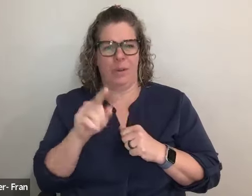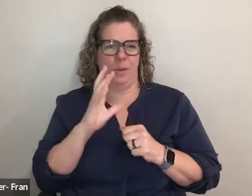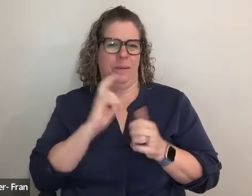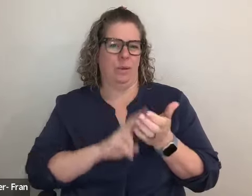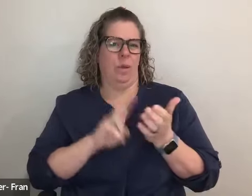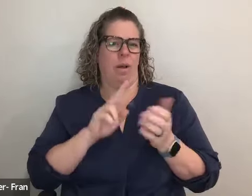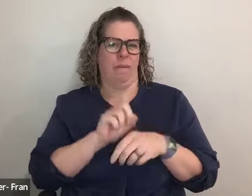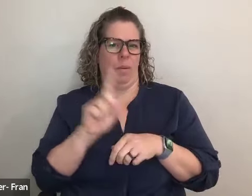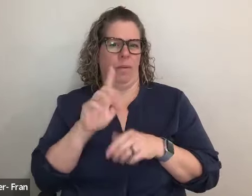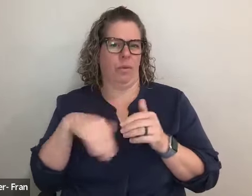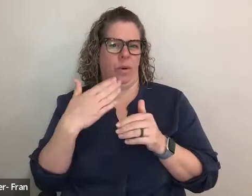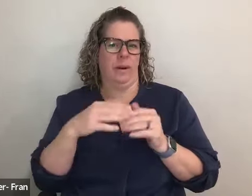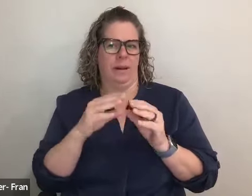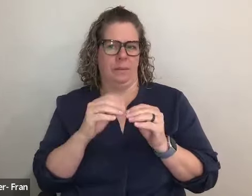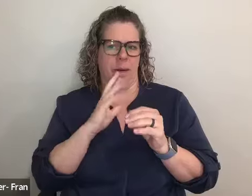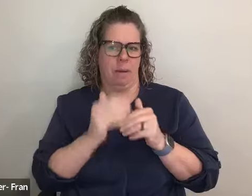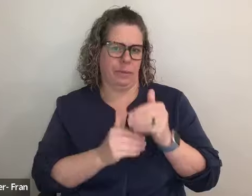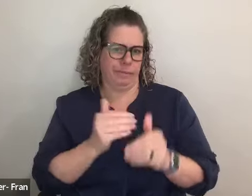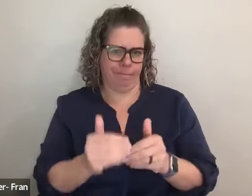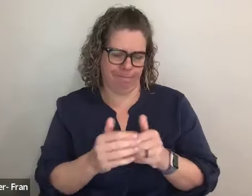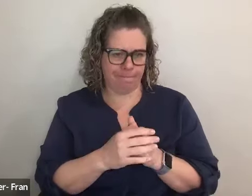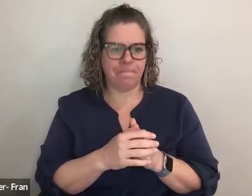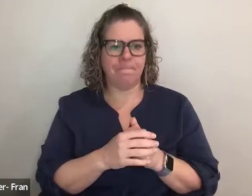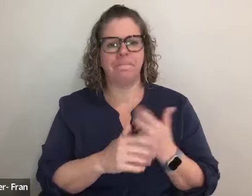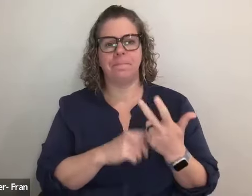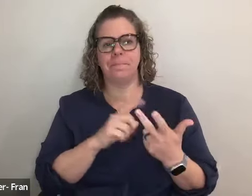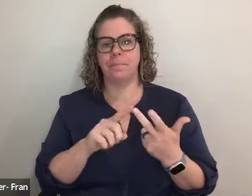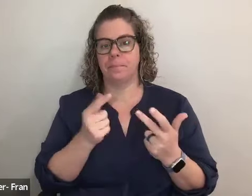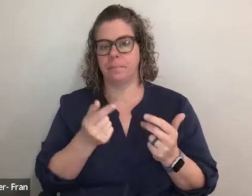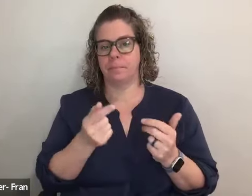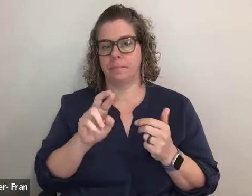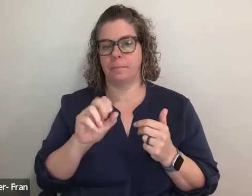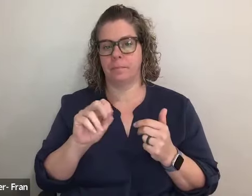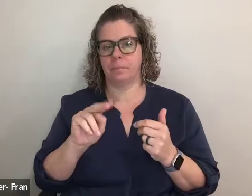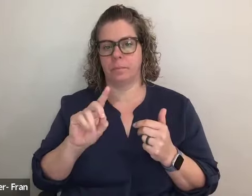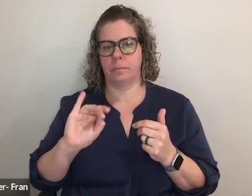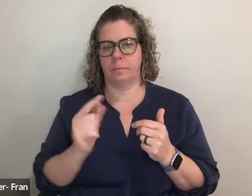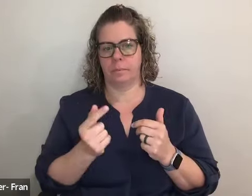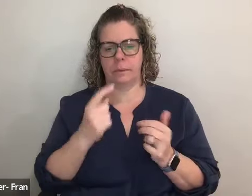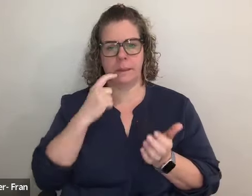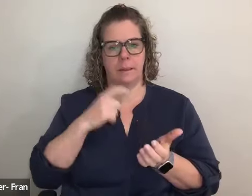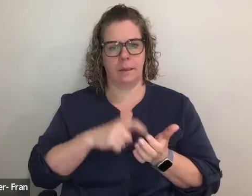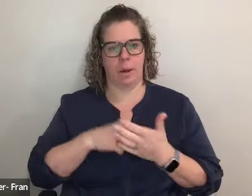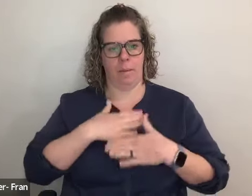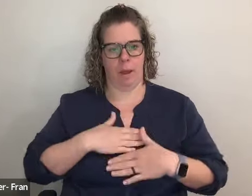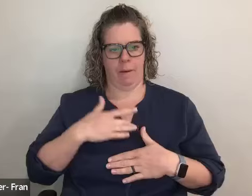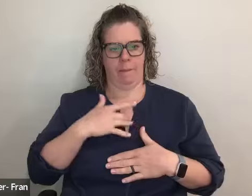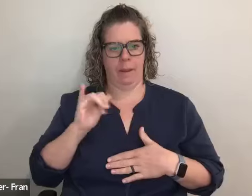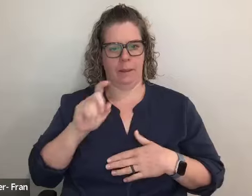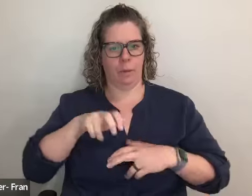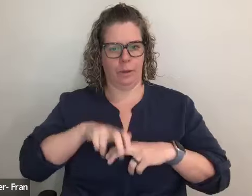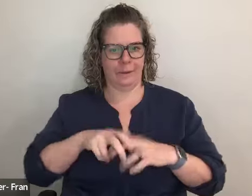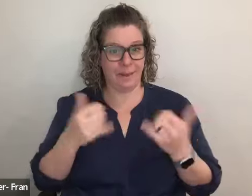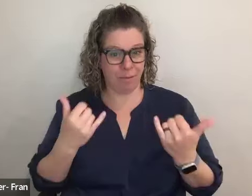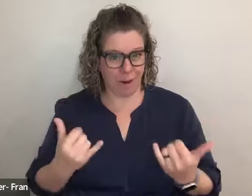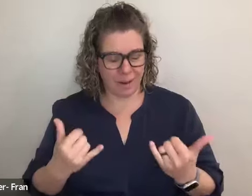so. And then I'll just kind of keep trucking. So grounding, noticing what your body feels like where you're sitting right